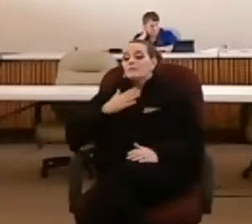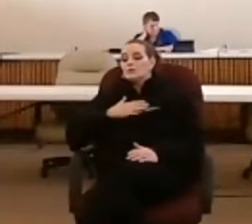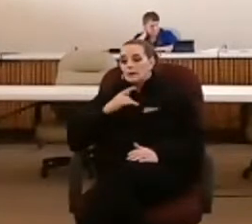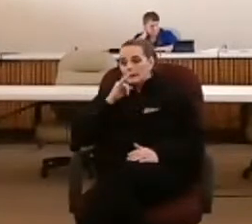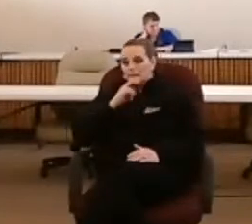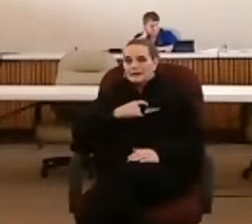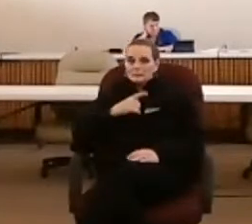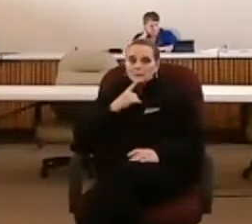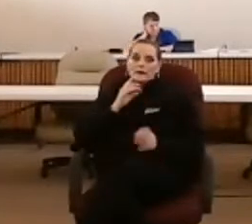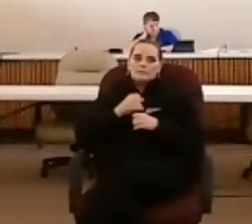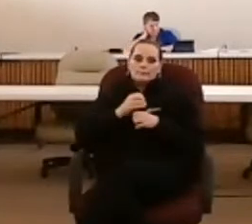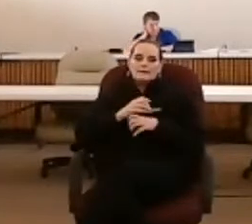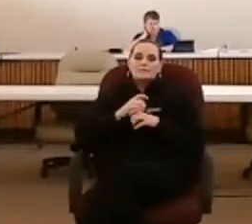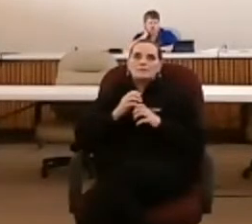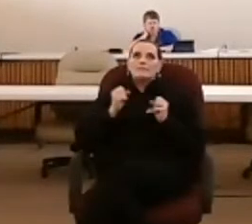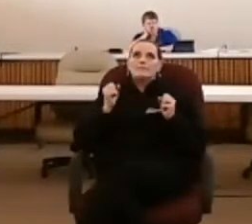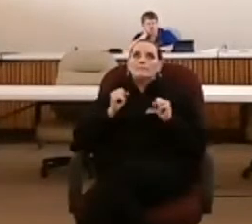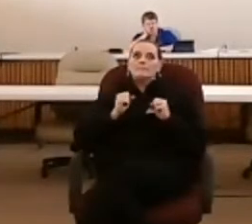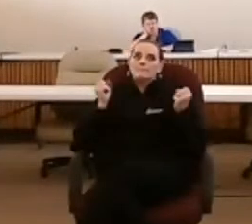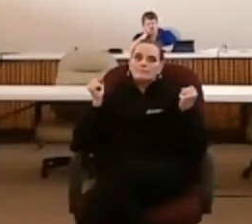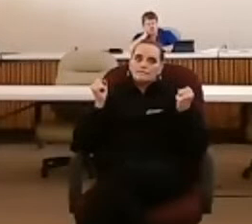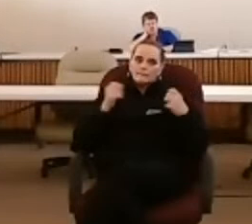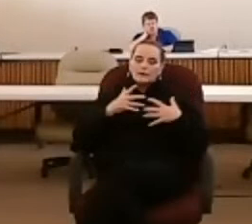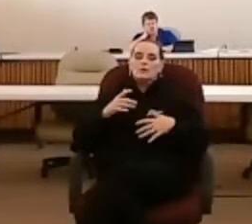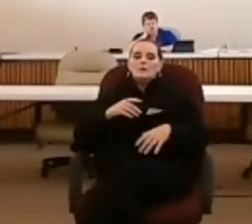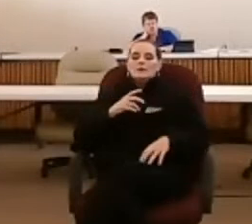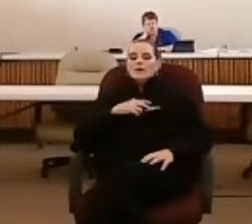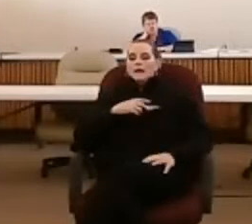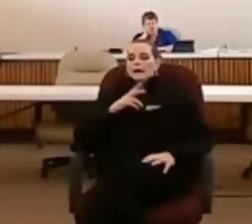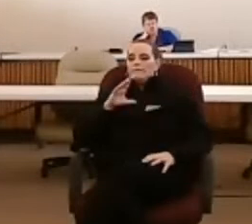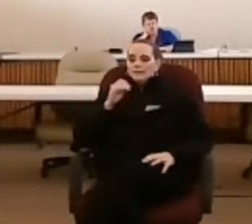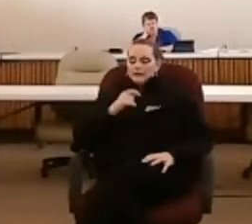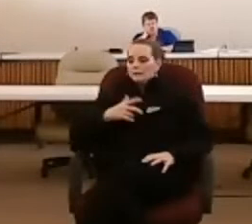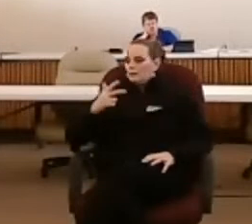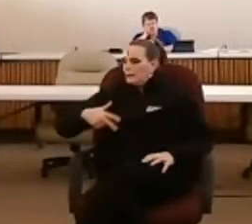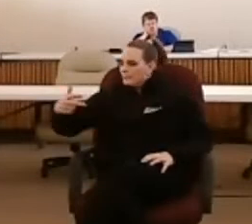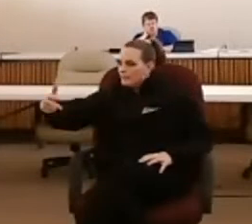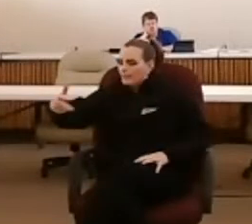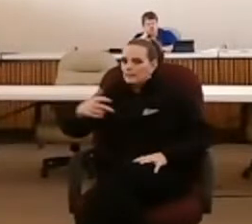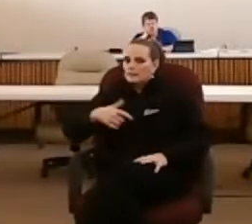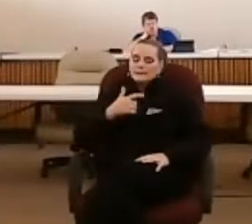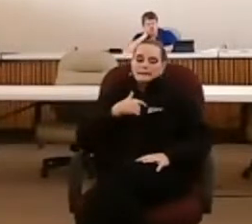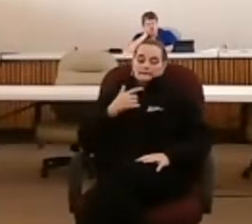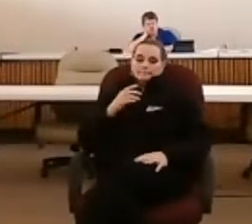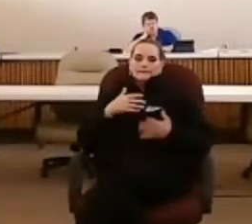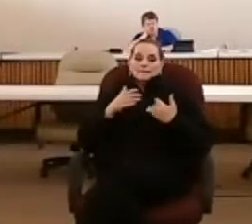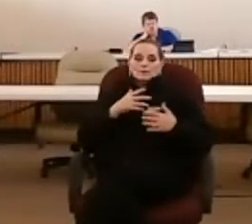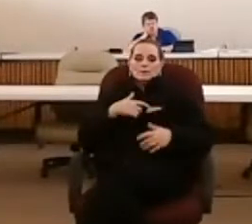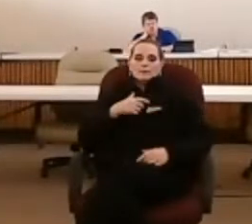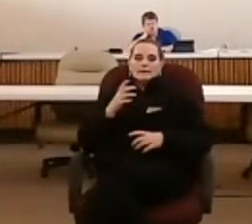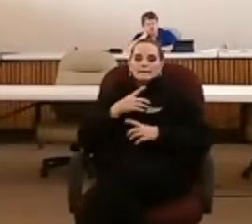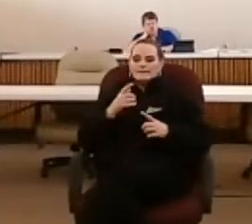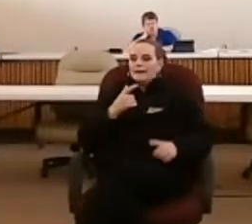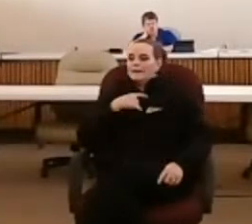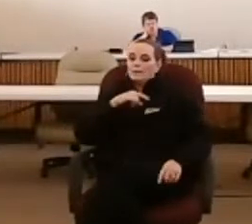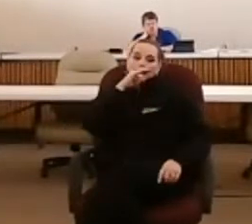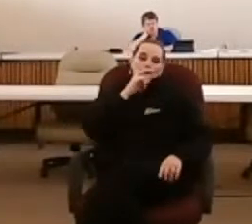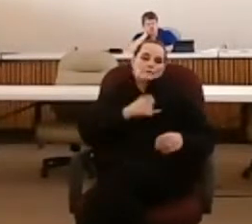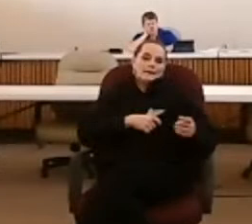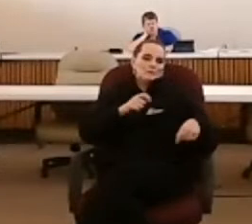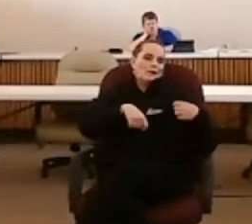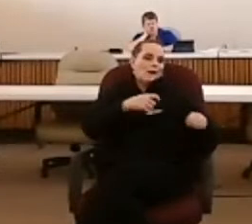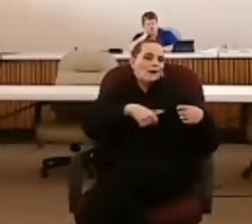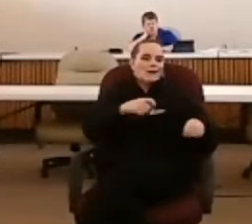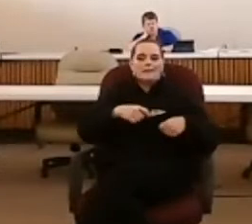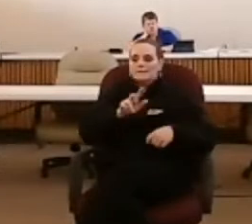is always making sure these cars are not in the way so you can see the child. Like just even when we came today, there was kids in the road riding their bikes like normal kids